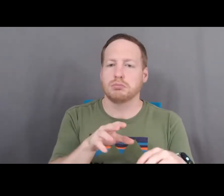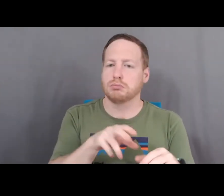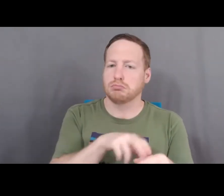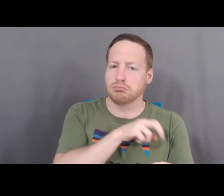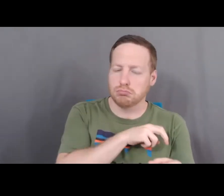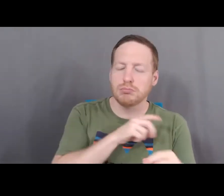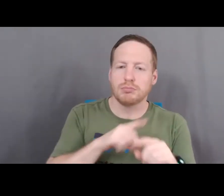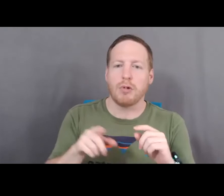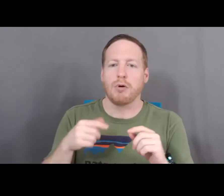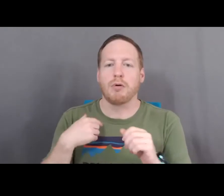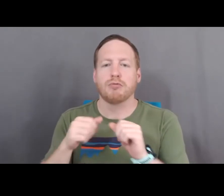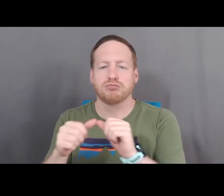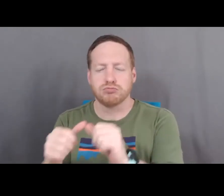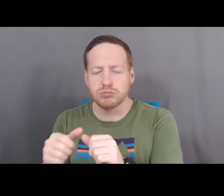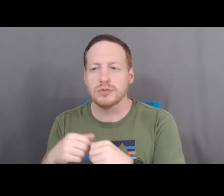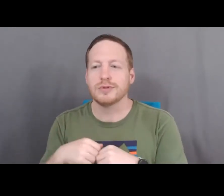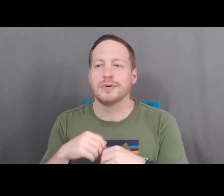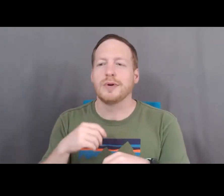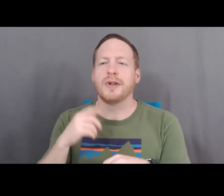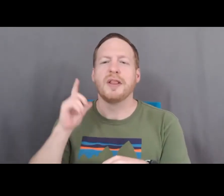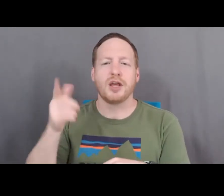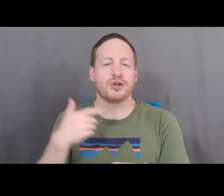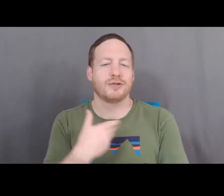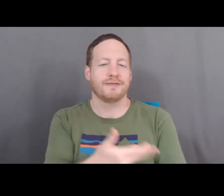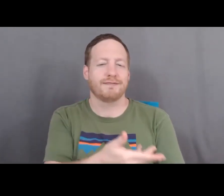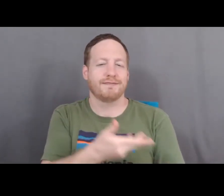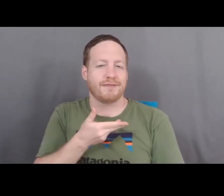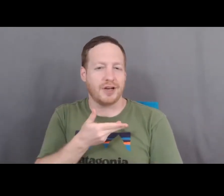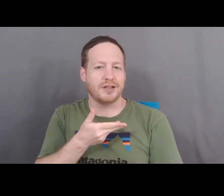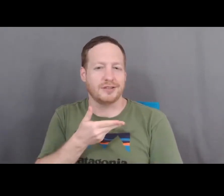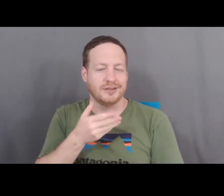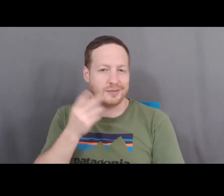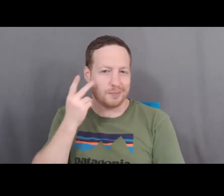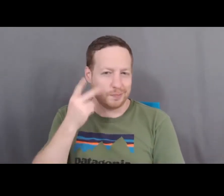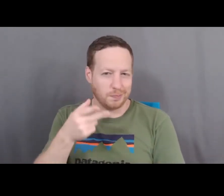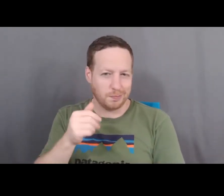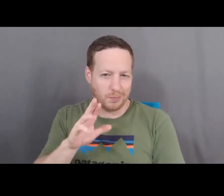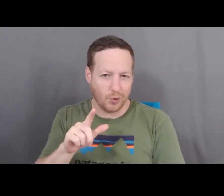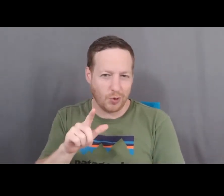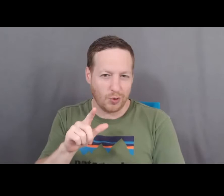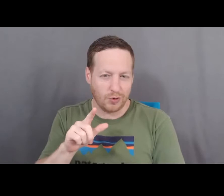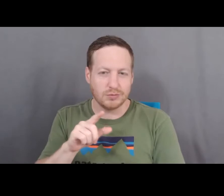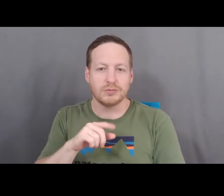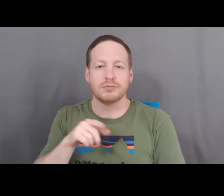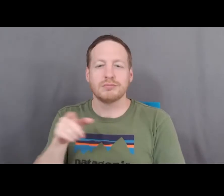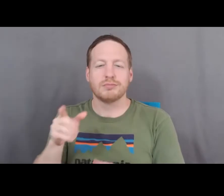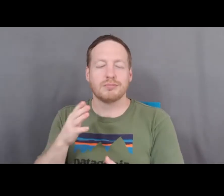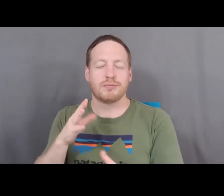after a period of time, he had stepped out after I served for a year. But then we